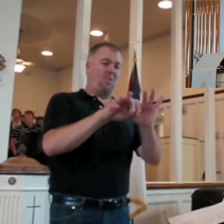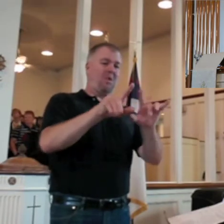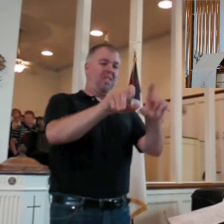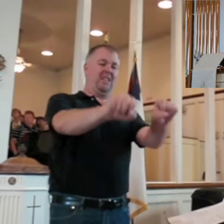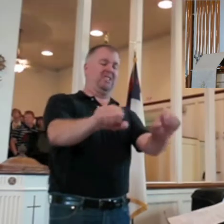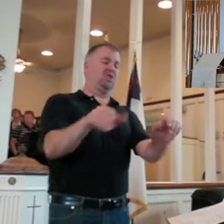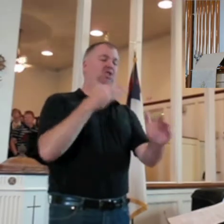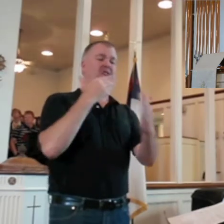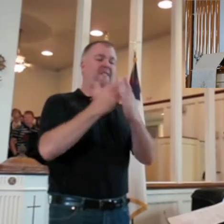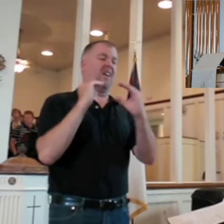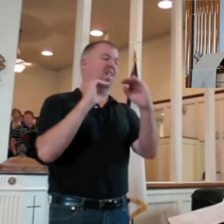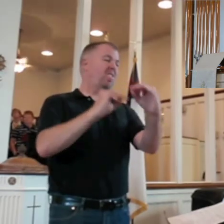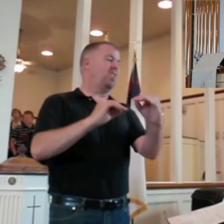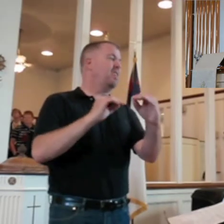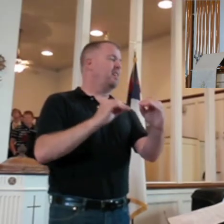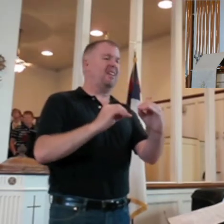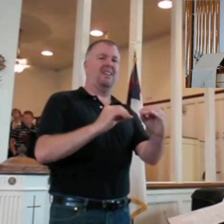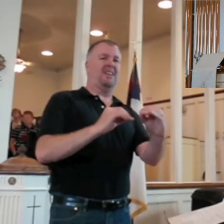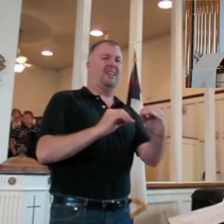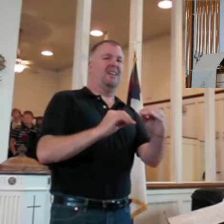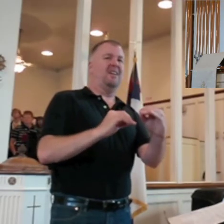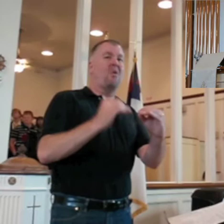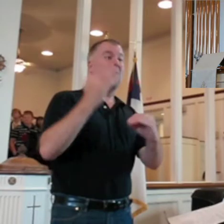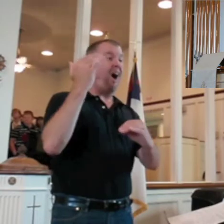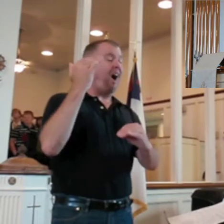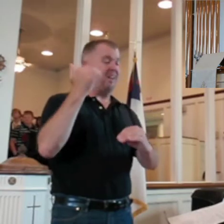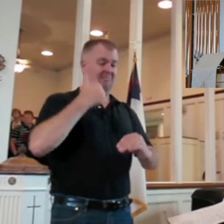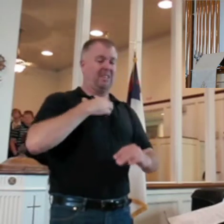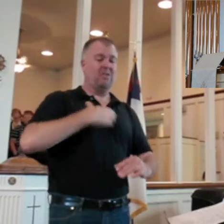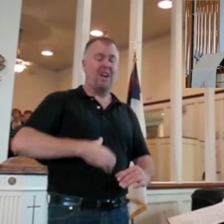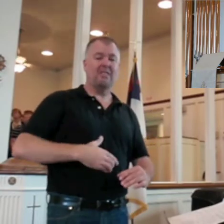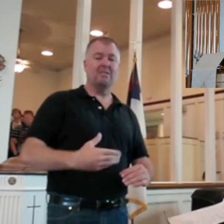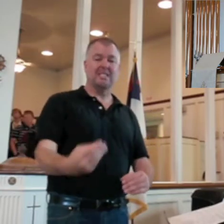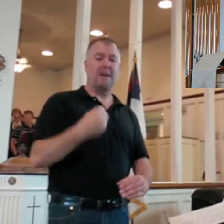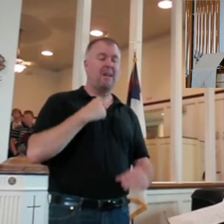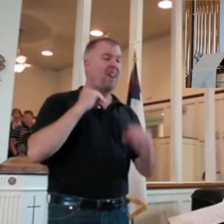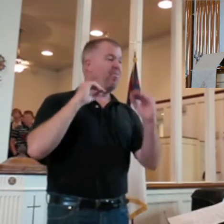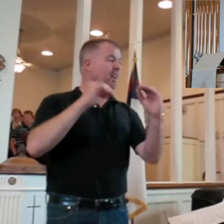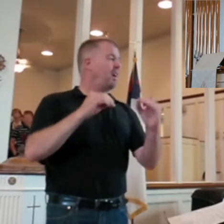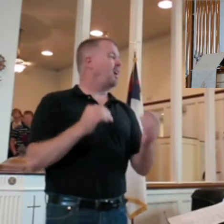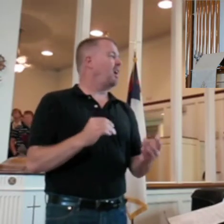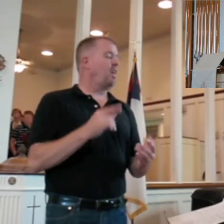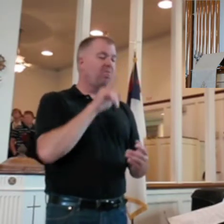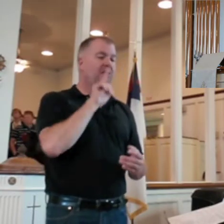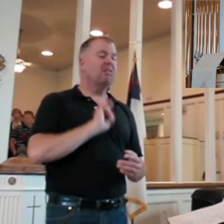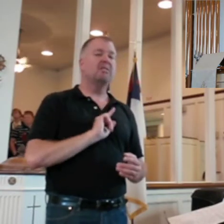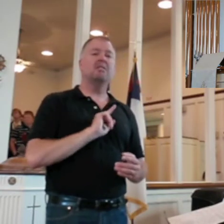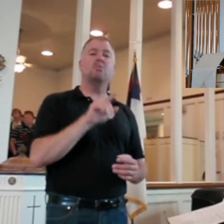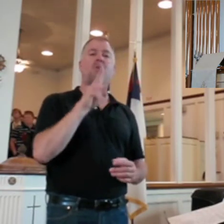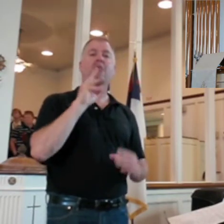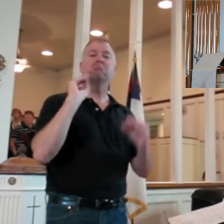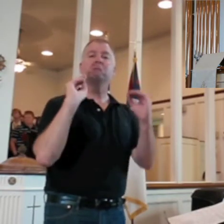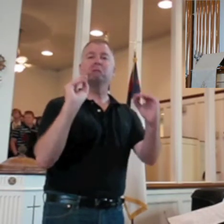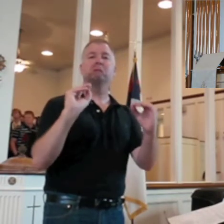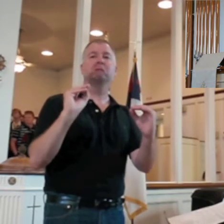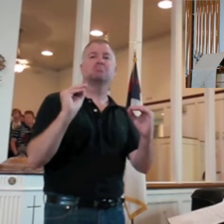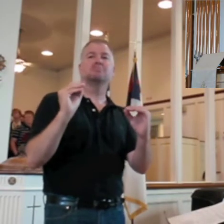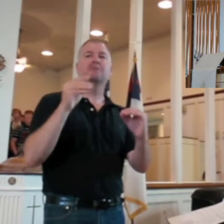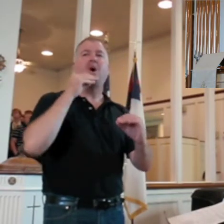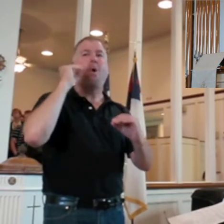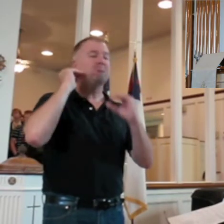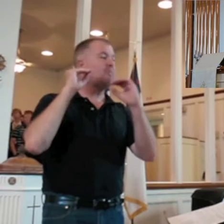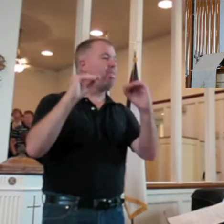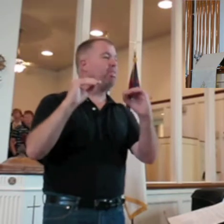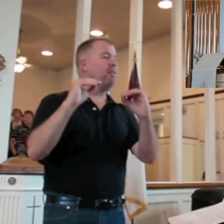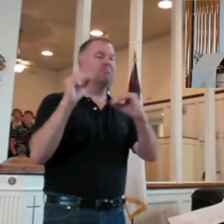say, you worthless goats, you good for nothing. Why? Because I was hungry and you gave me no meal. I was thirsty and you gave me